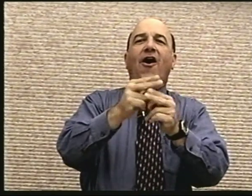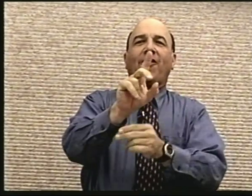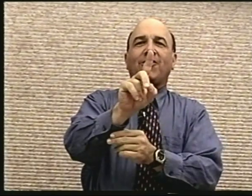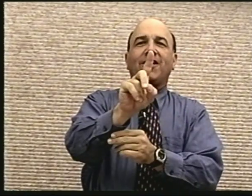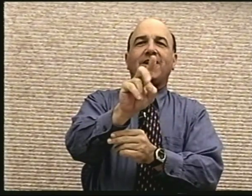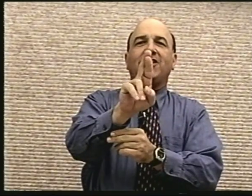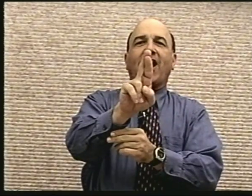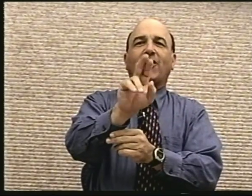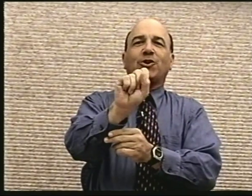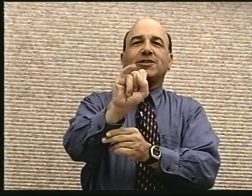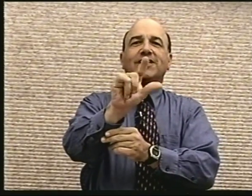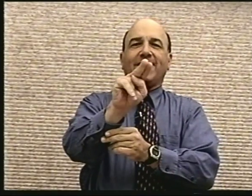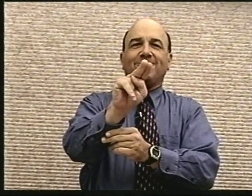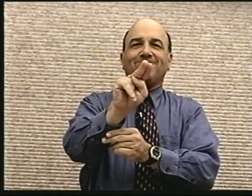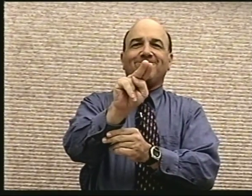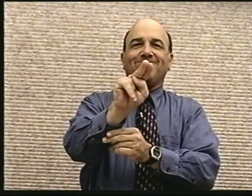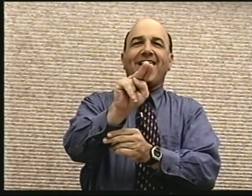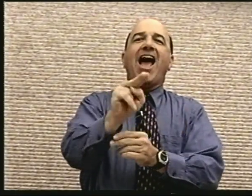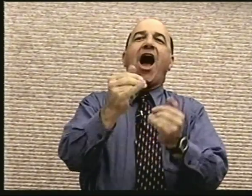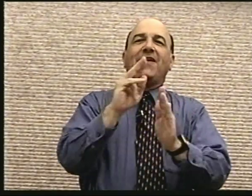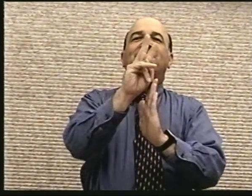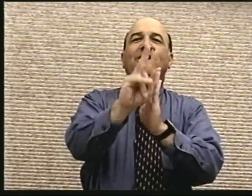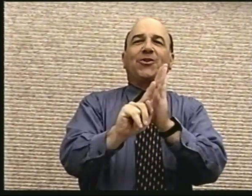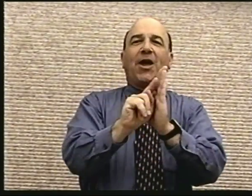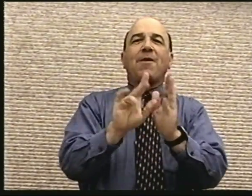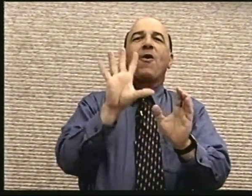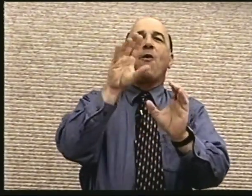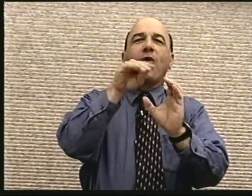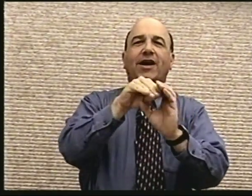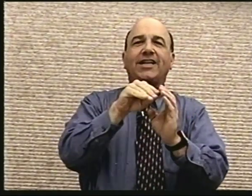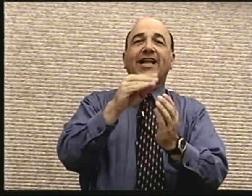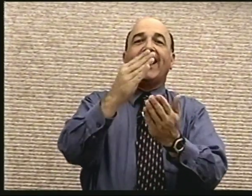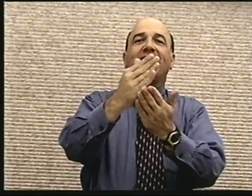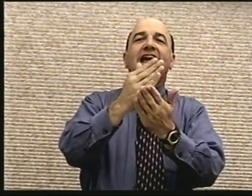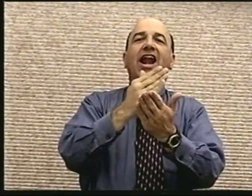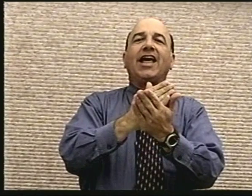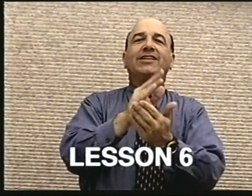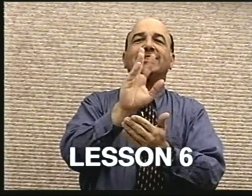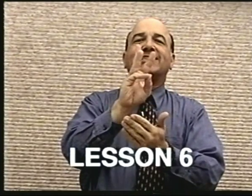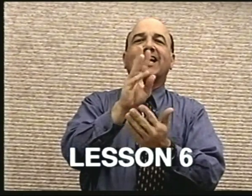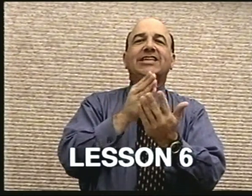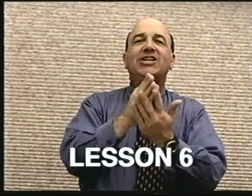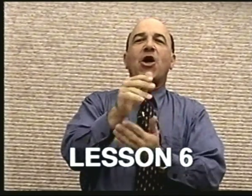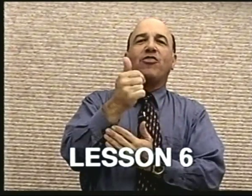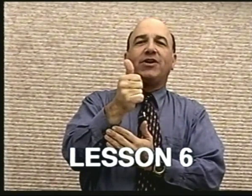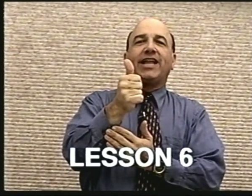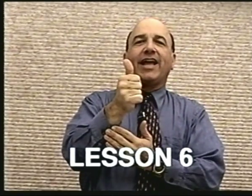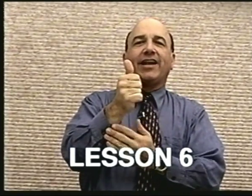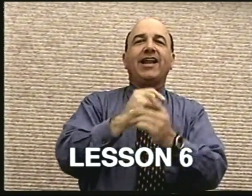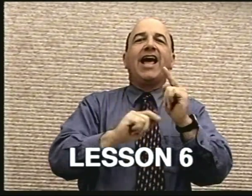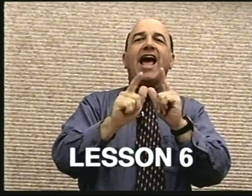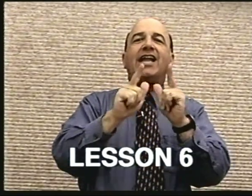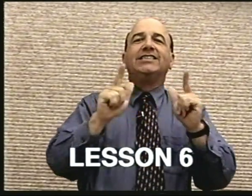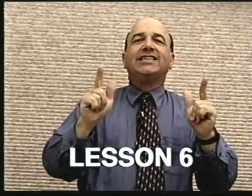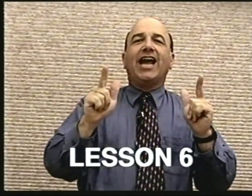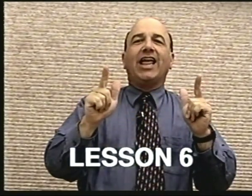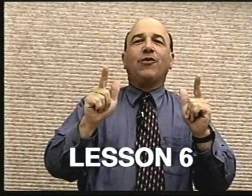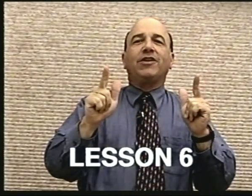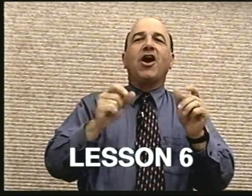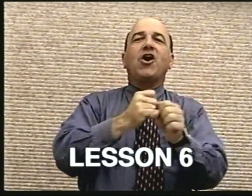called Dr. Sen. This videotape will contain lesson 6 through 10 and sign language